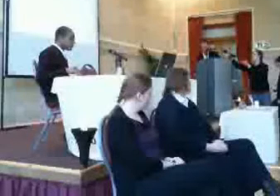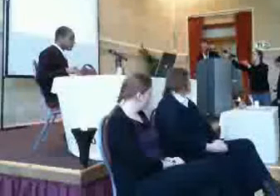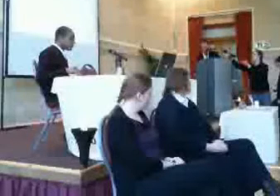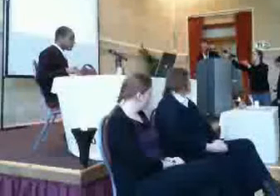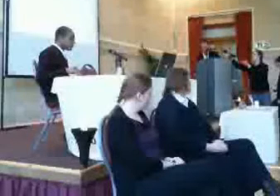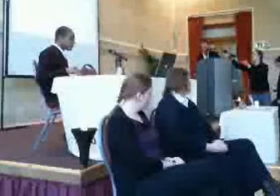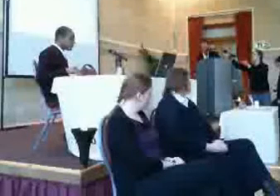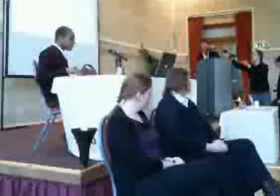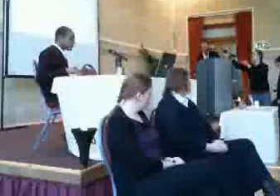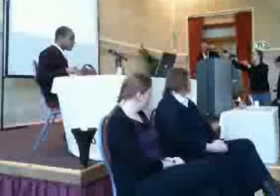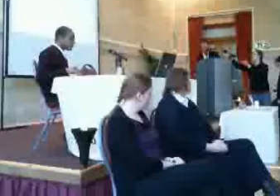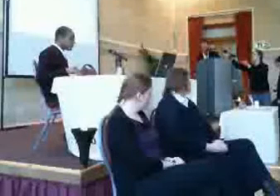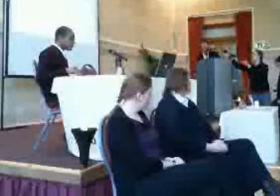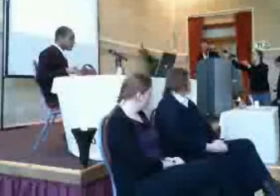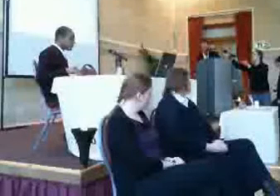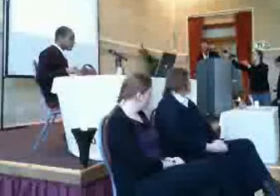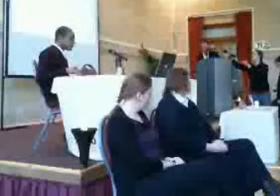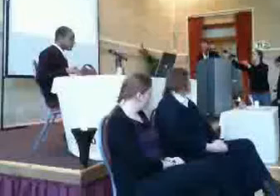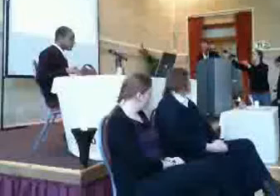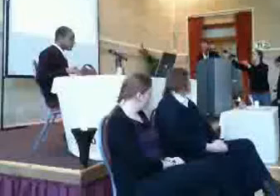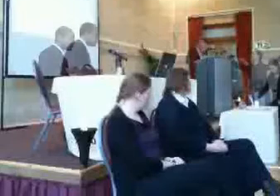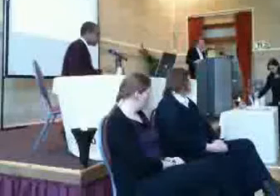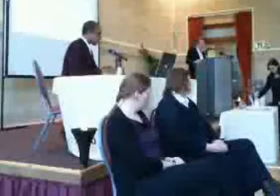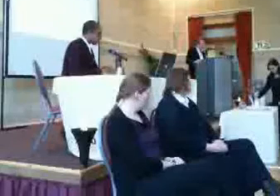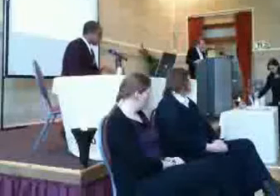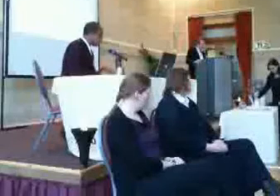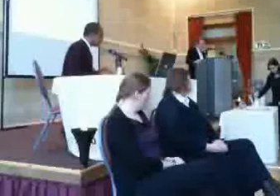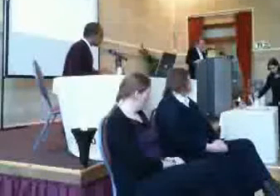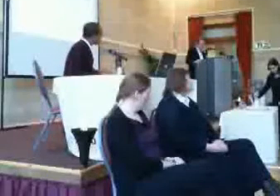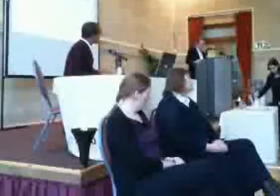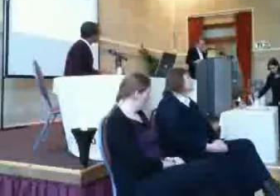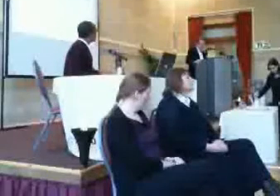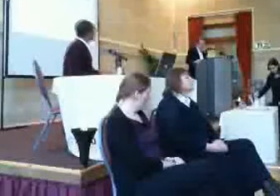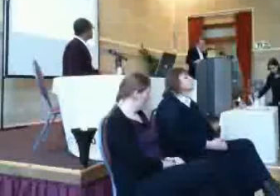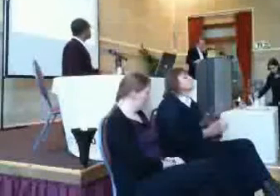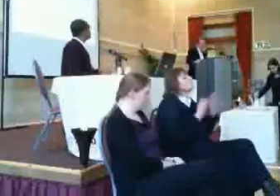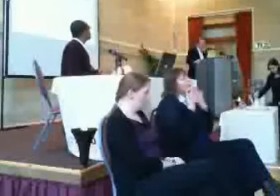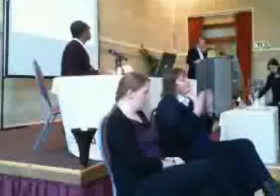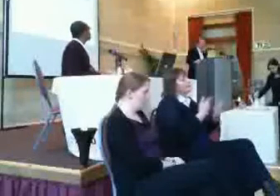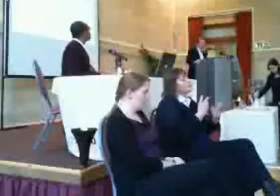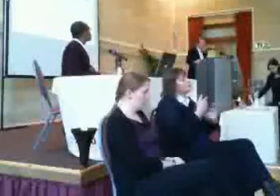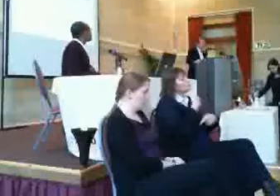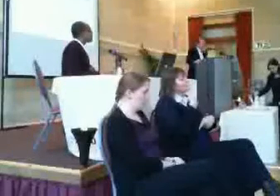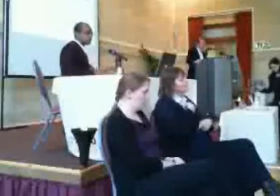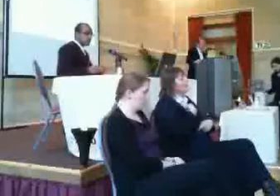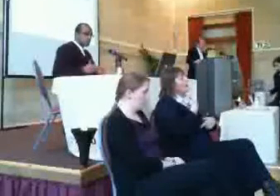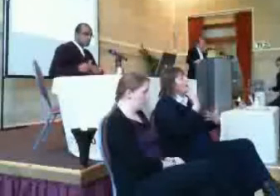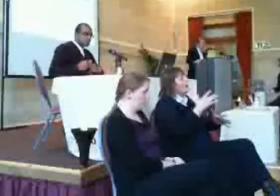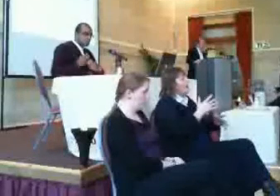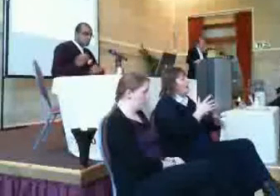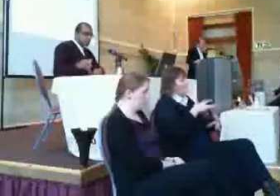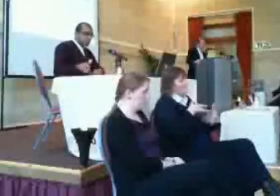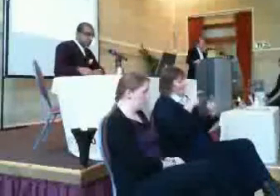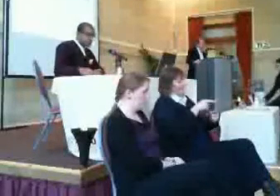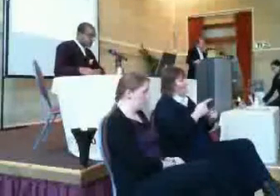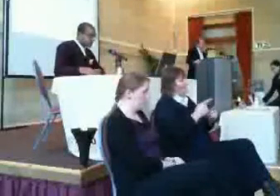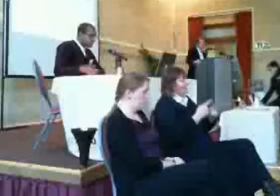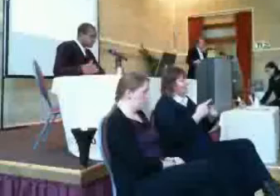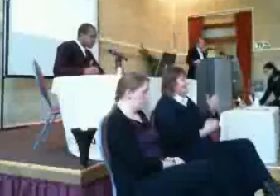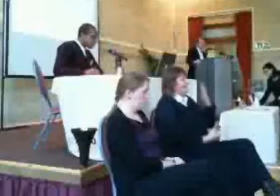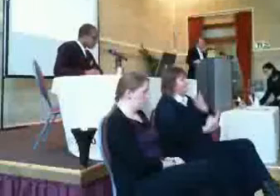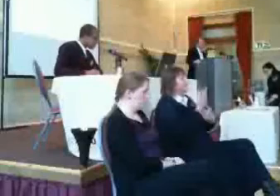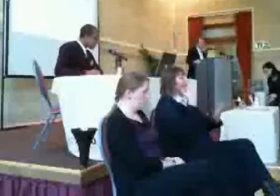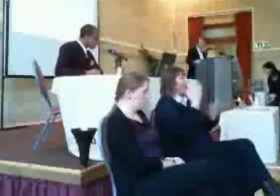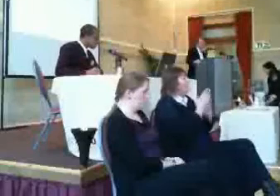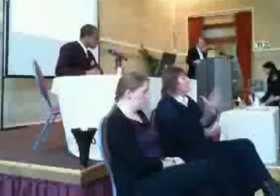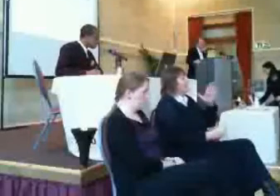Thank you very much. First of all, welcome. I regard these sort of events as highly important to a city that